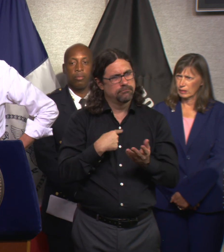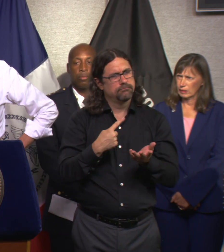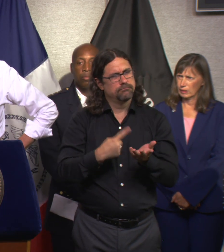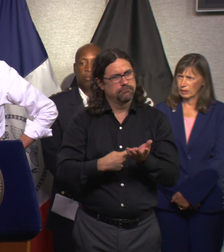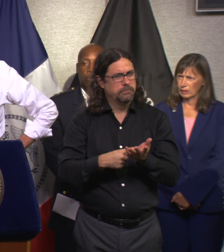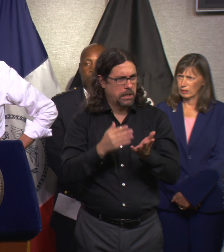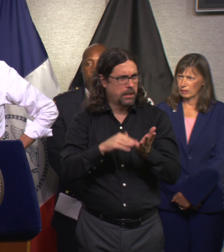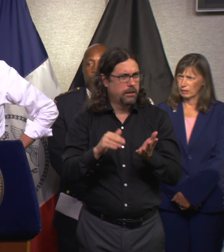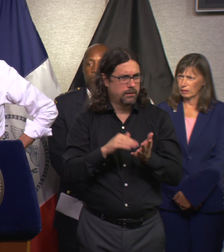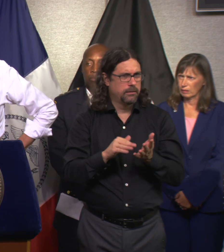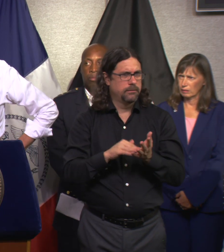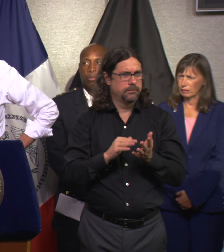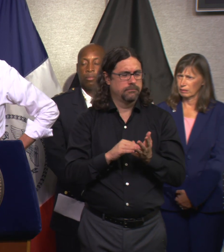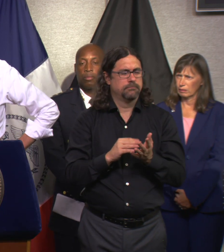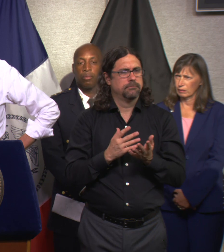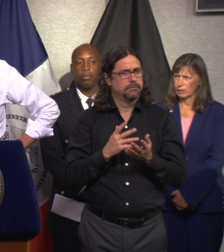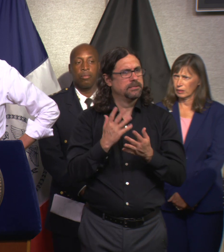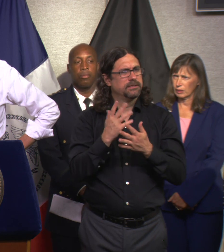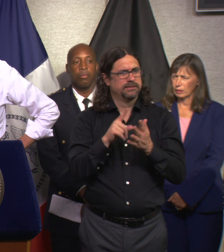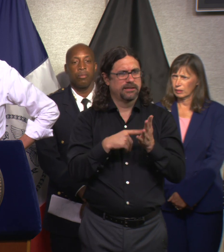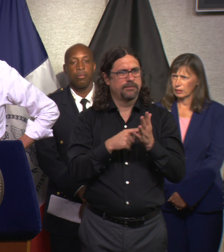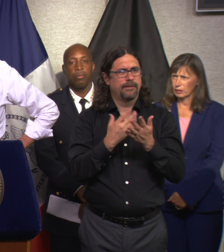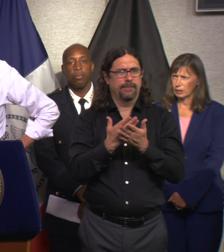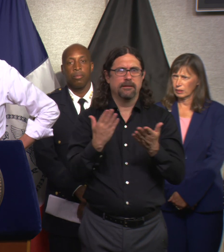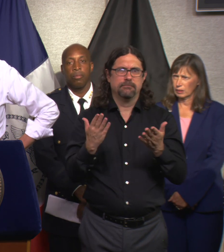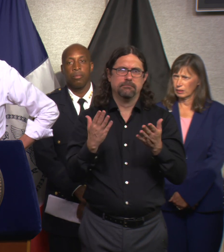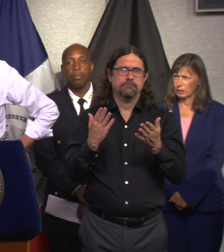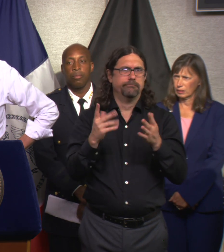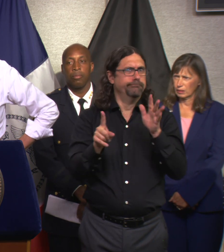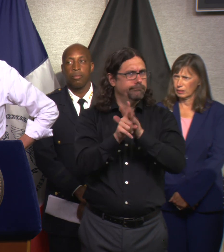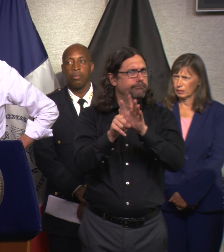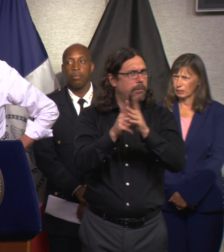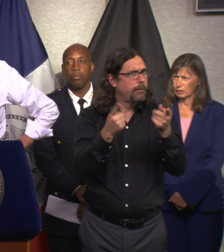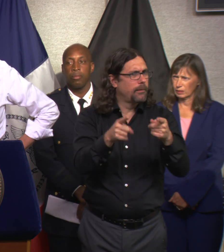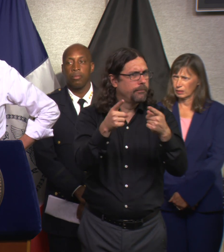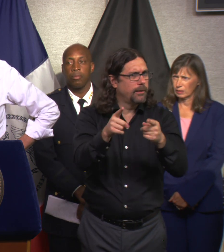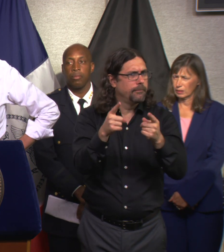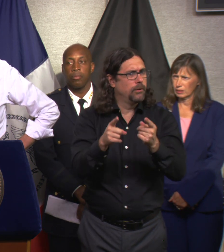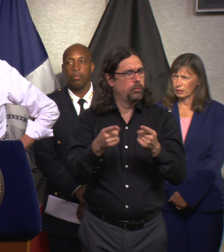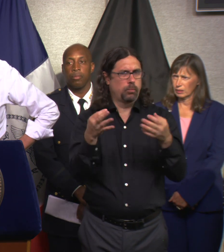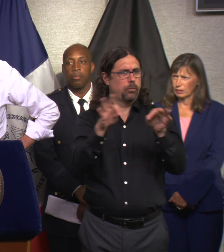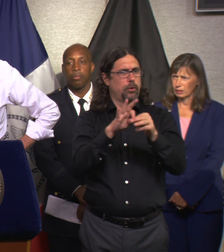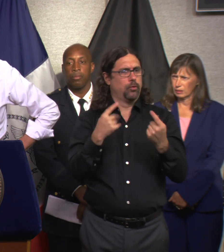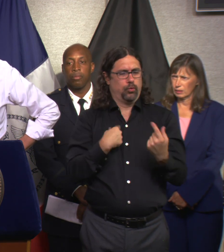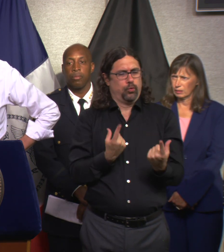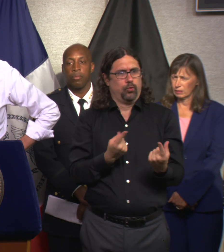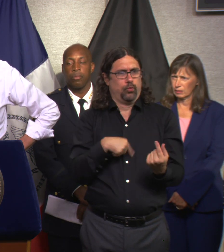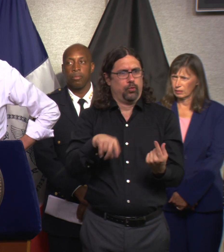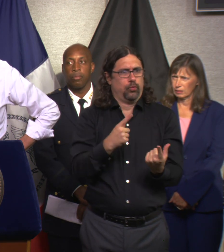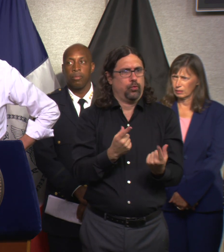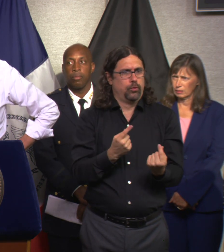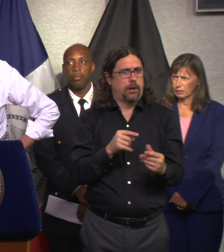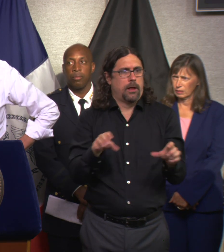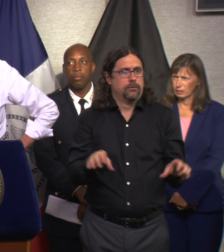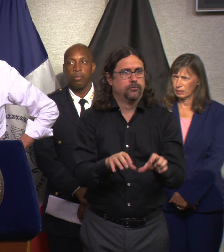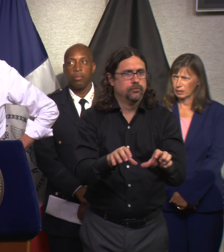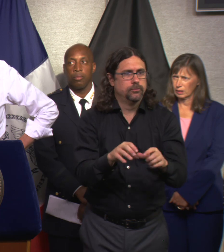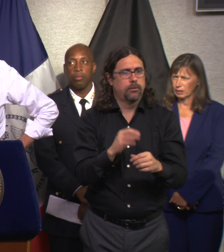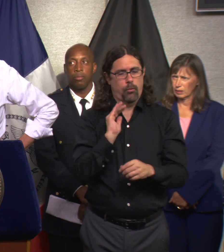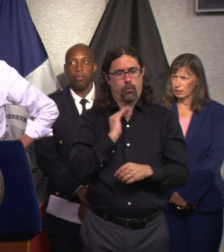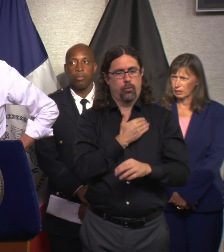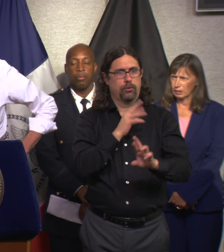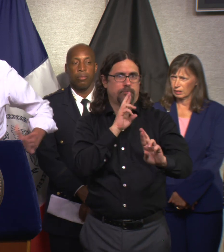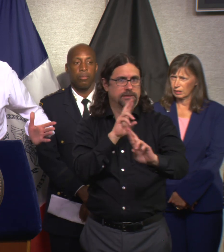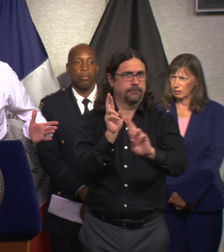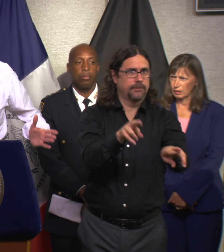judge it and act accordingly. If we don't know something is coming, then the question is to respond to it effectively, make sure things are being handled, and